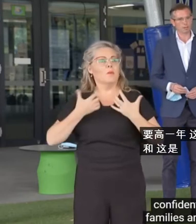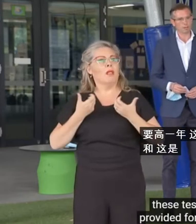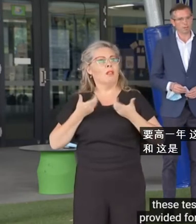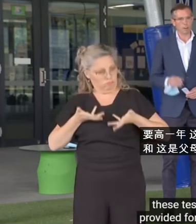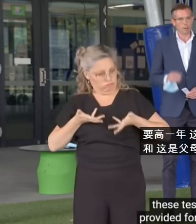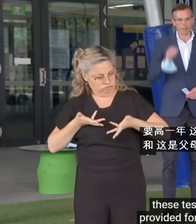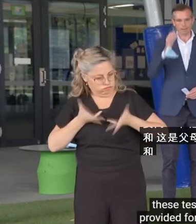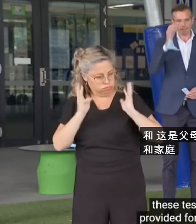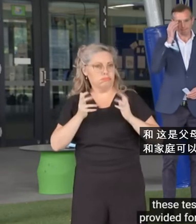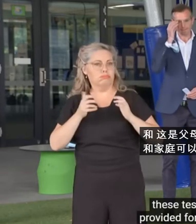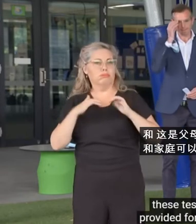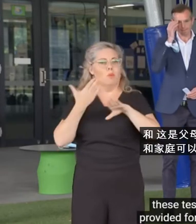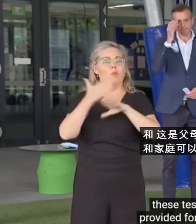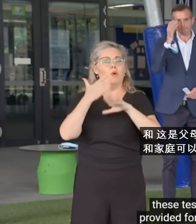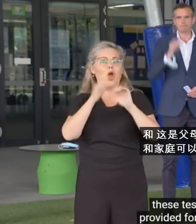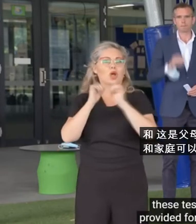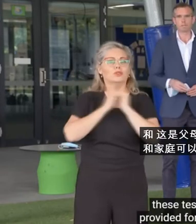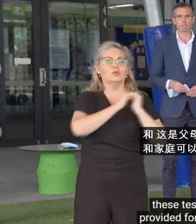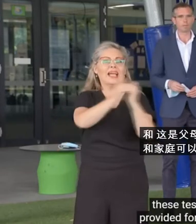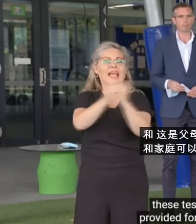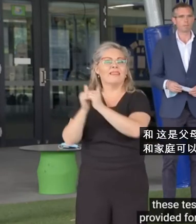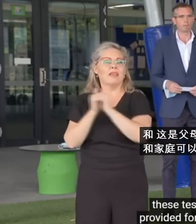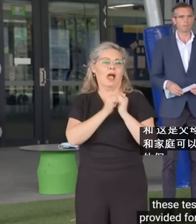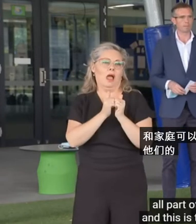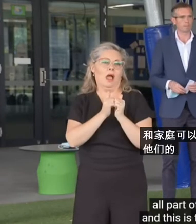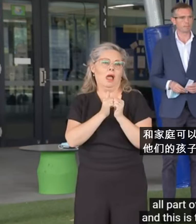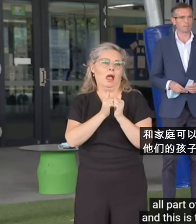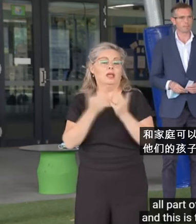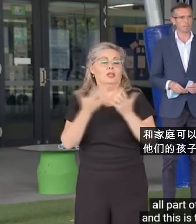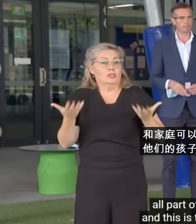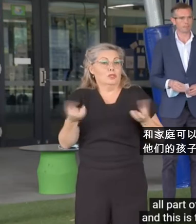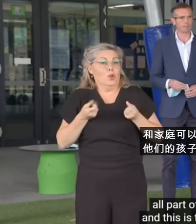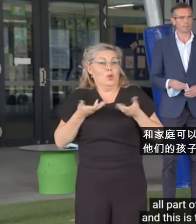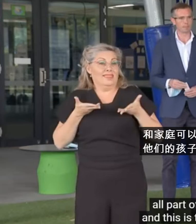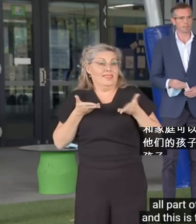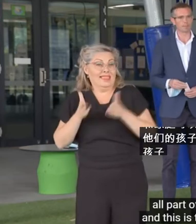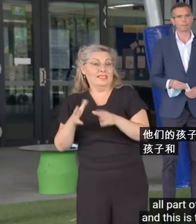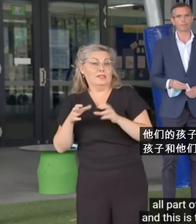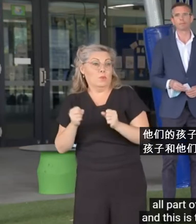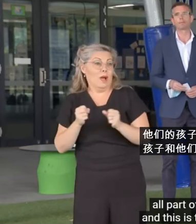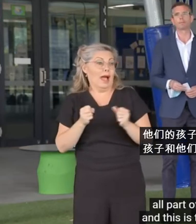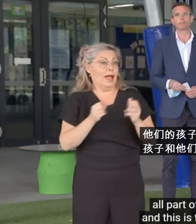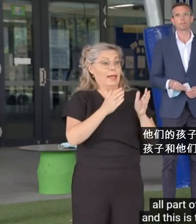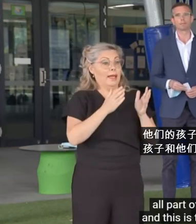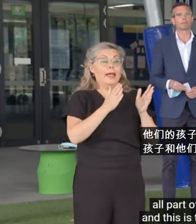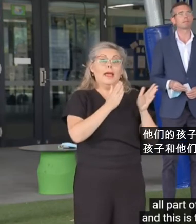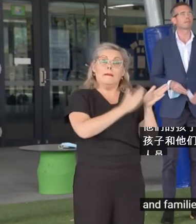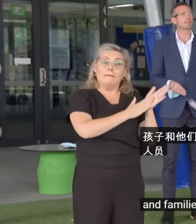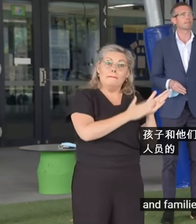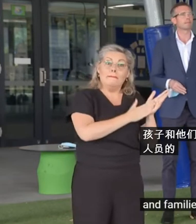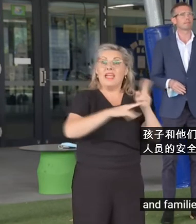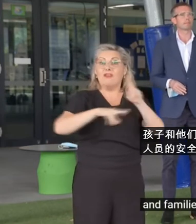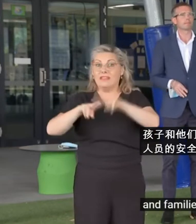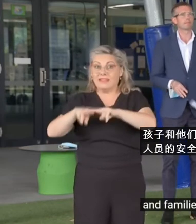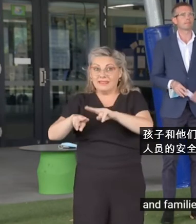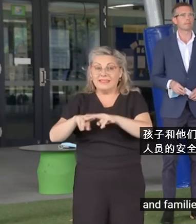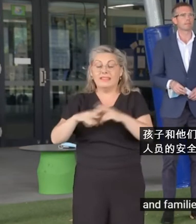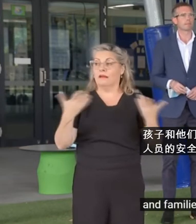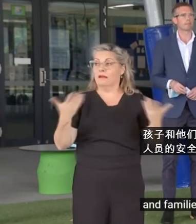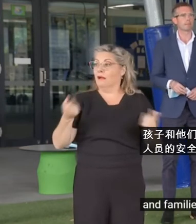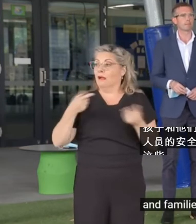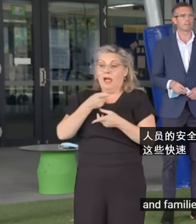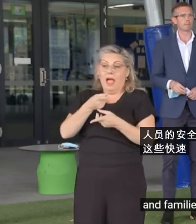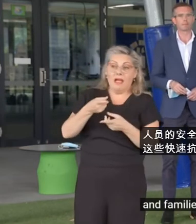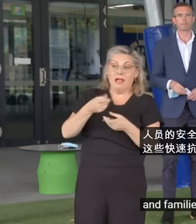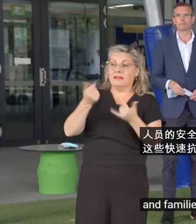here, and this is the way that parents and families can play their part to keep their children at school, to keep their children and their friends and the staff members safe, and